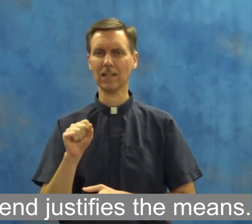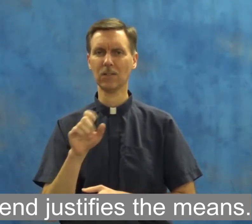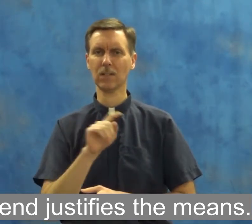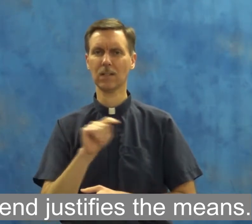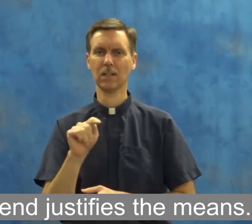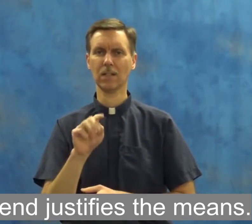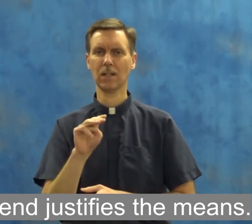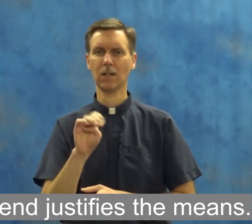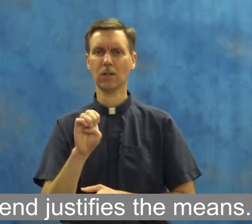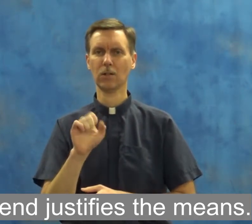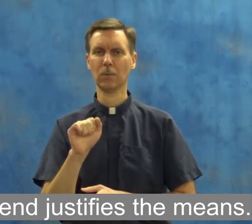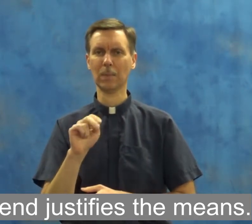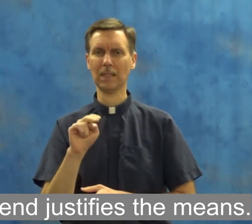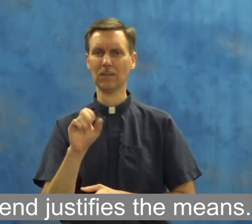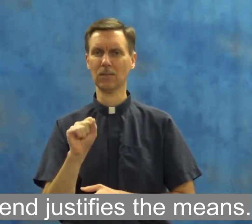justifies the means.